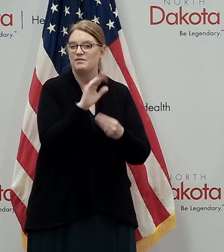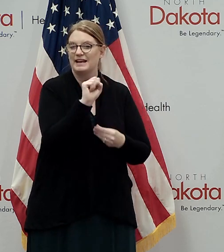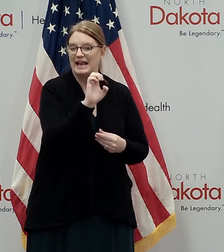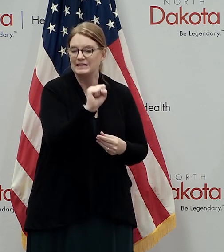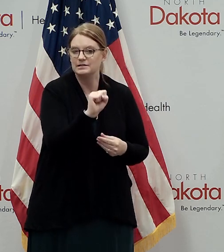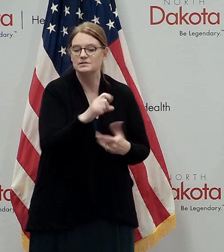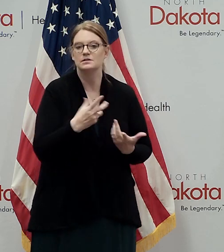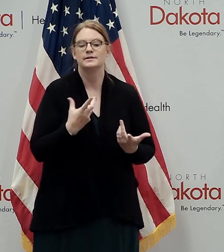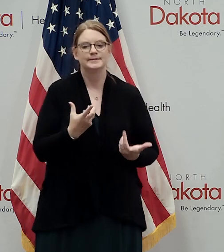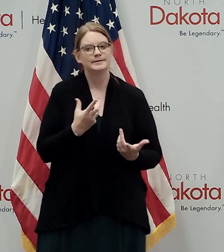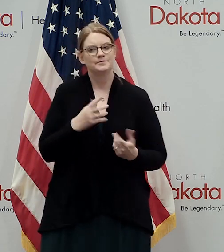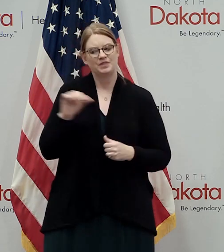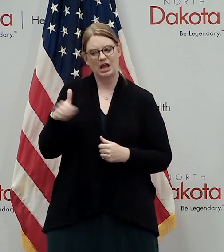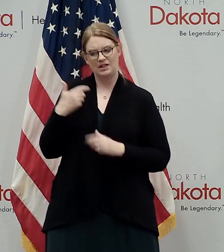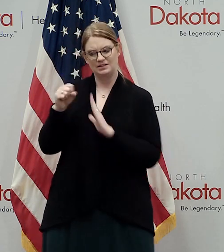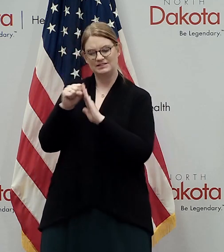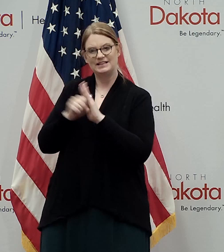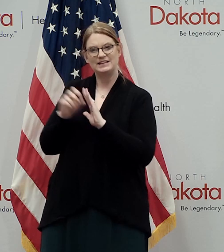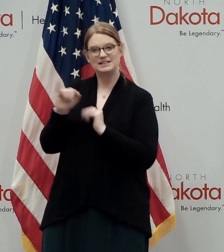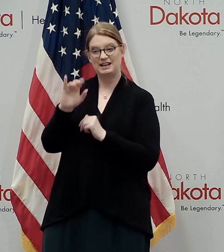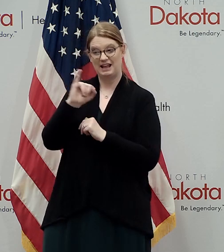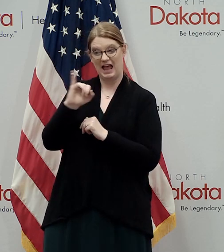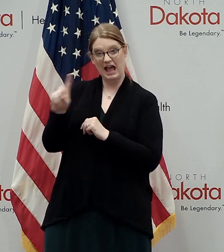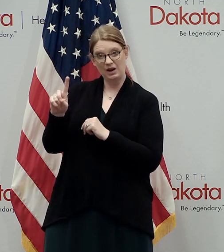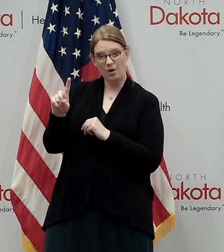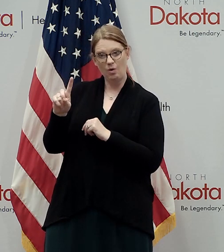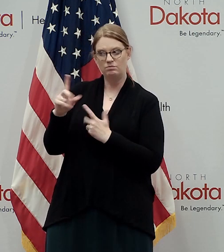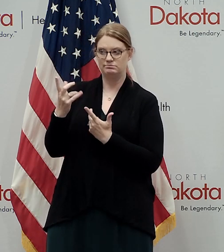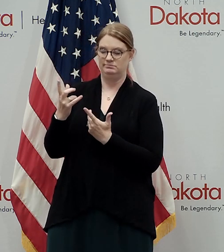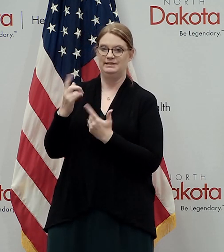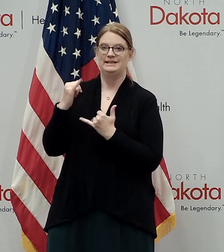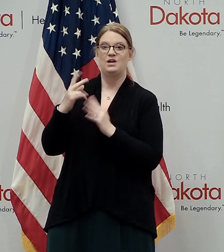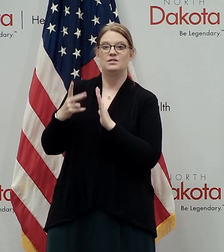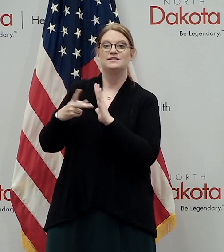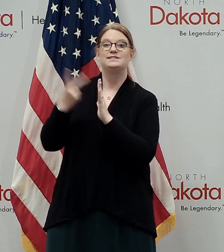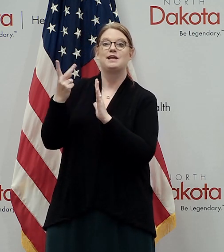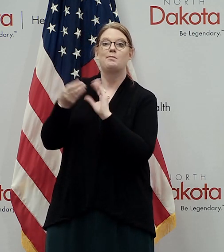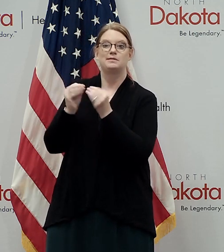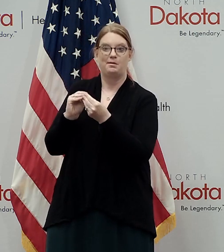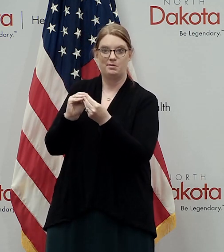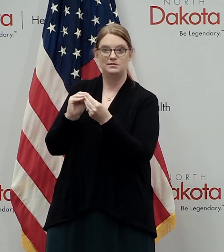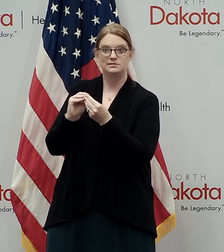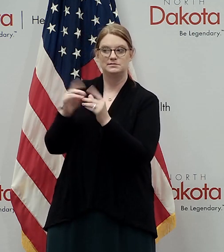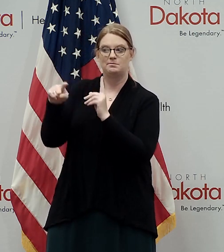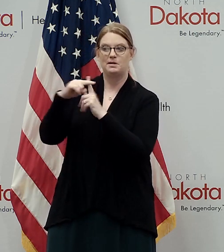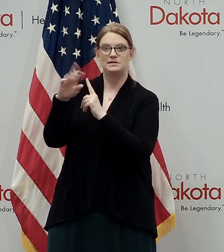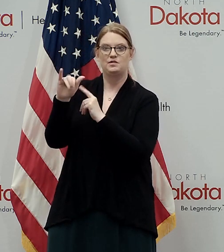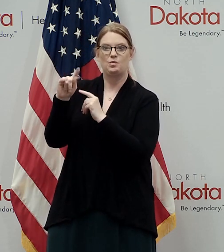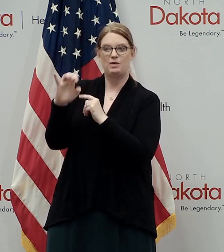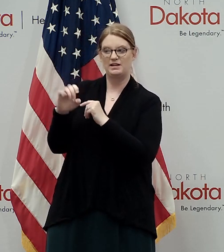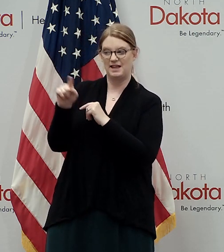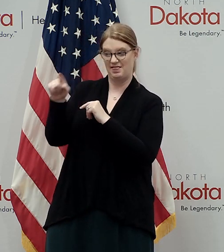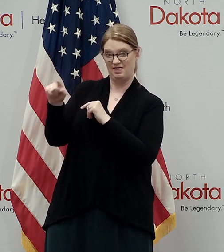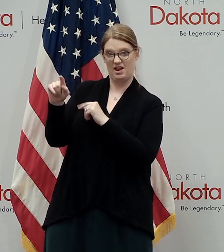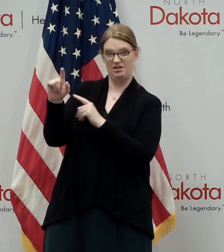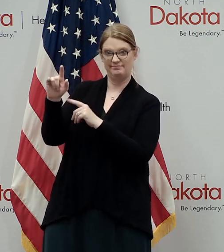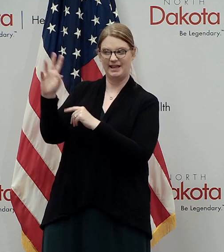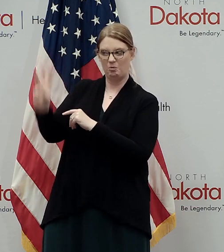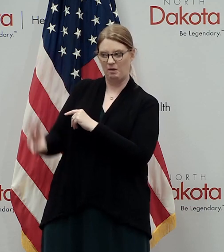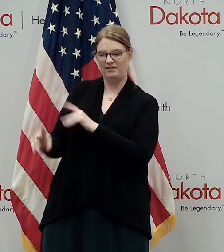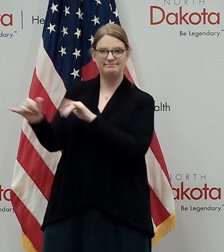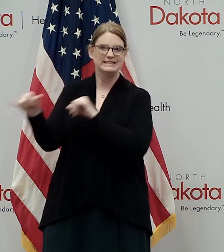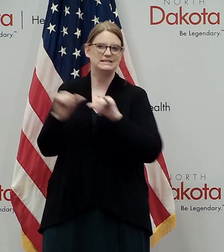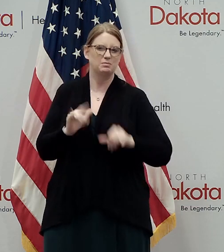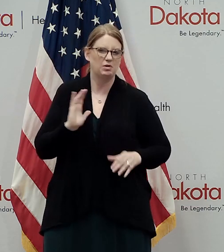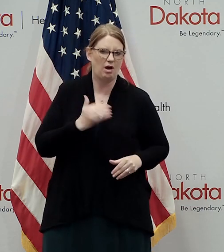also, we have other states like Idaho which have gone into double-digit positivity rates, and it's more similar climate to ours. So I think the